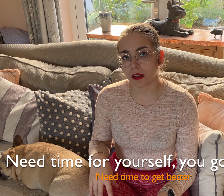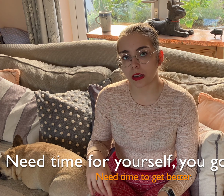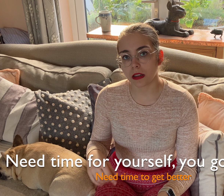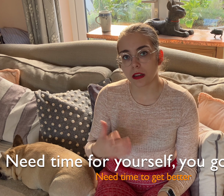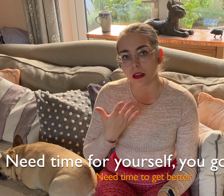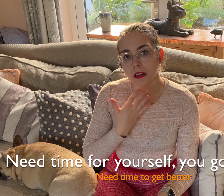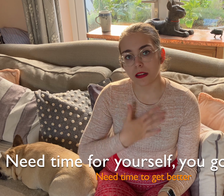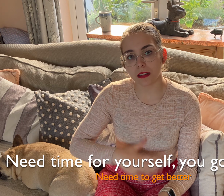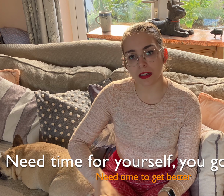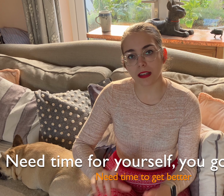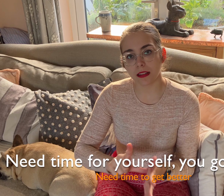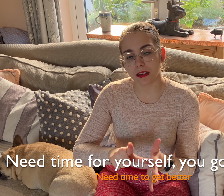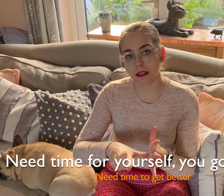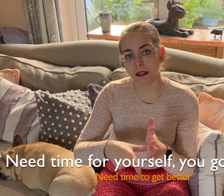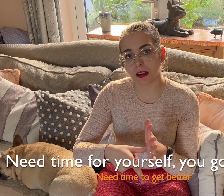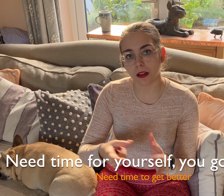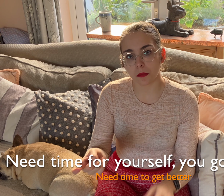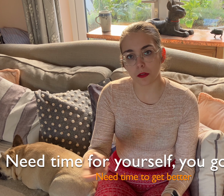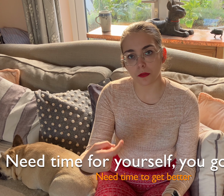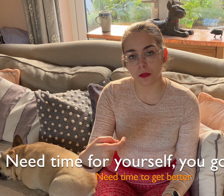need time for